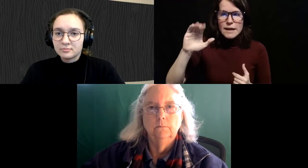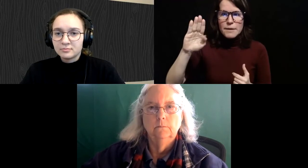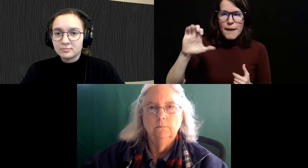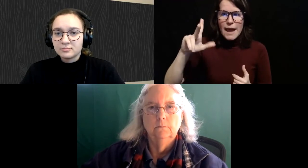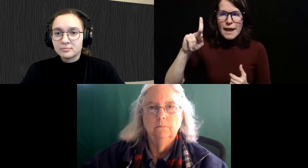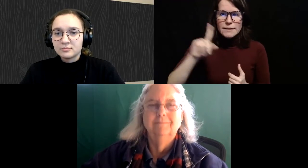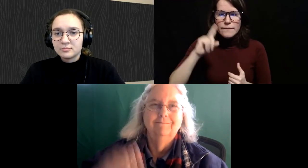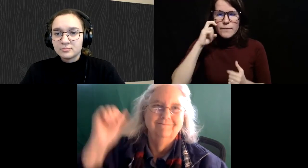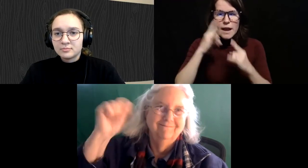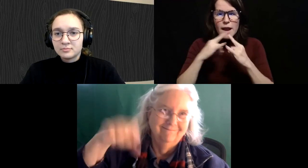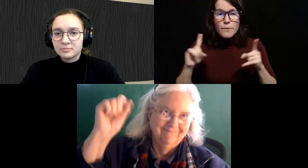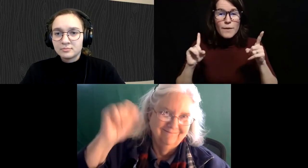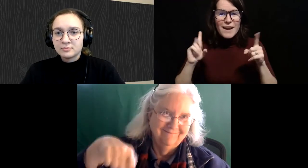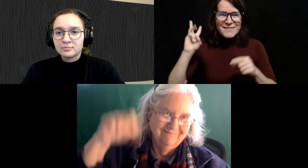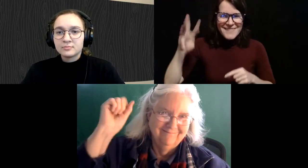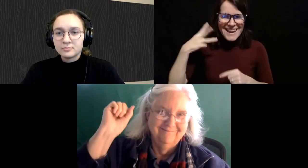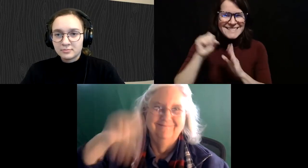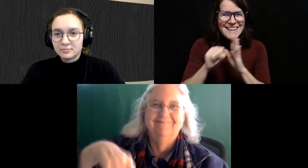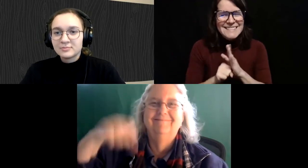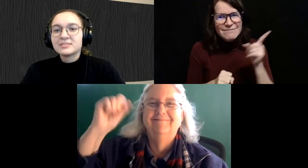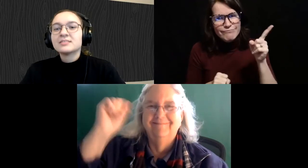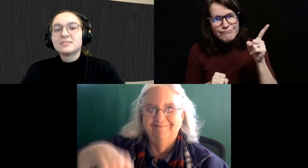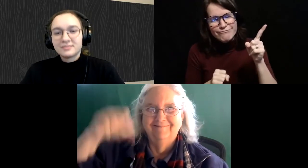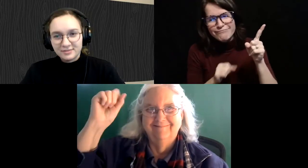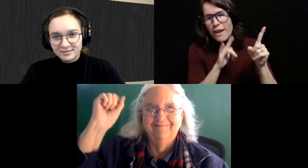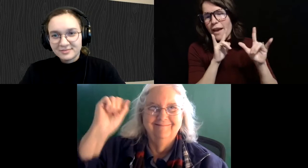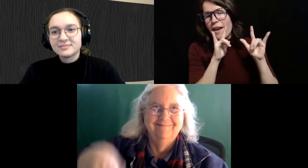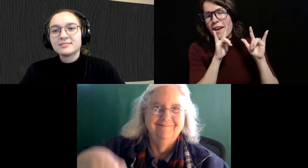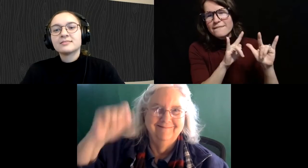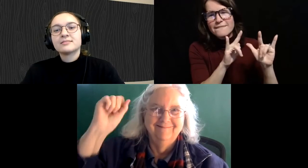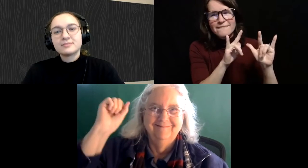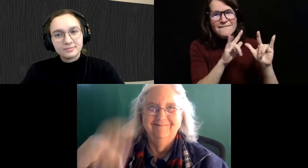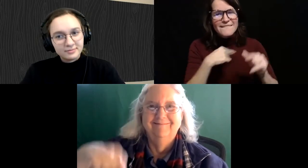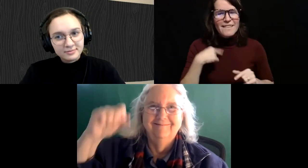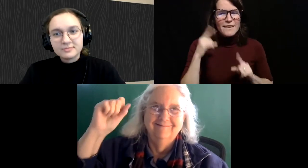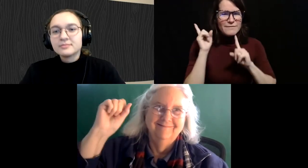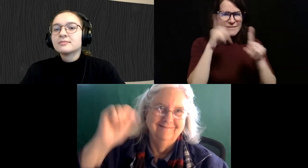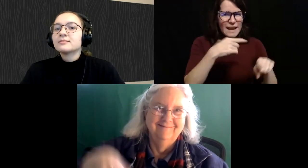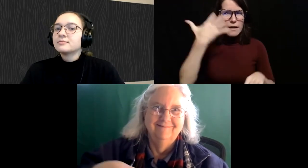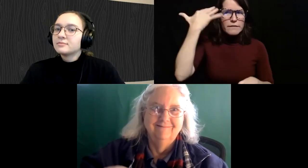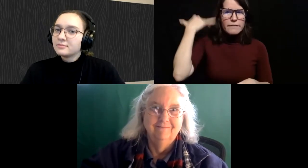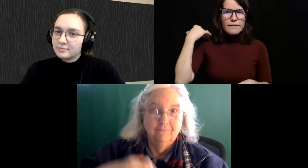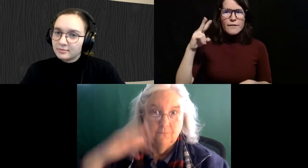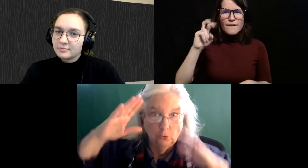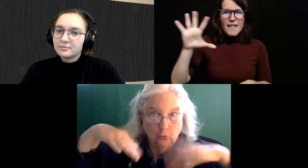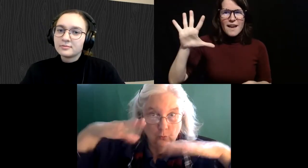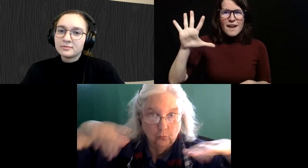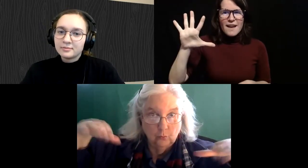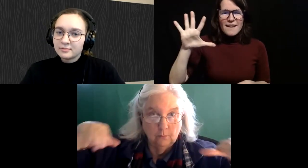is CBEC. Yeah, in Washington State. I absolutely love it. And I've gone,